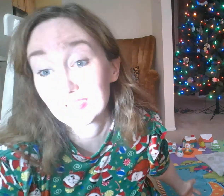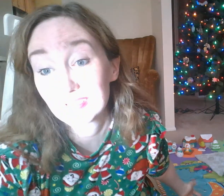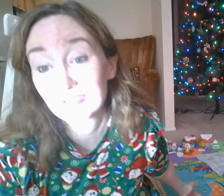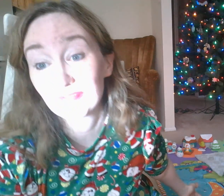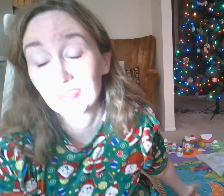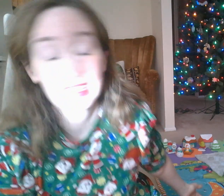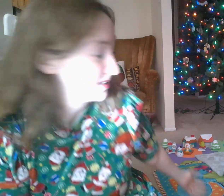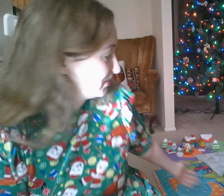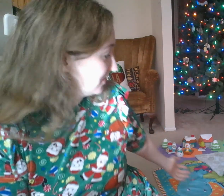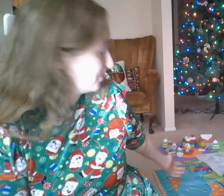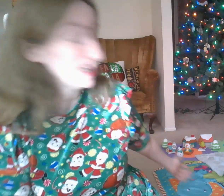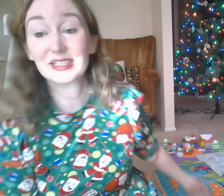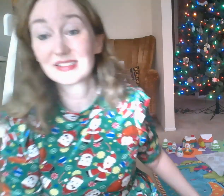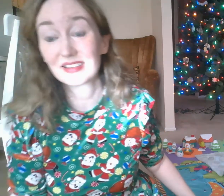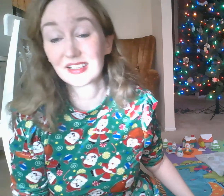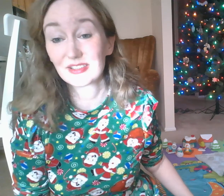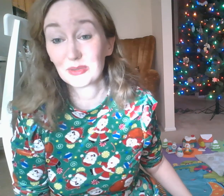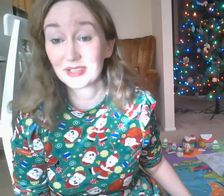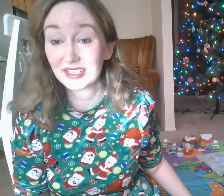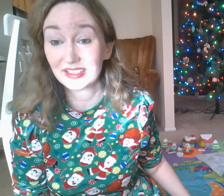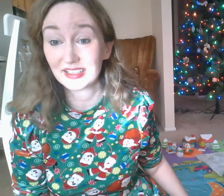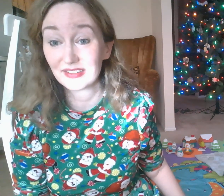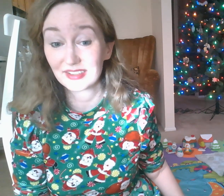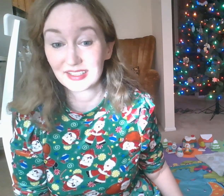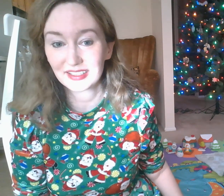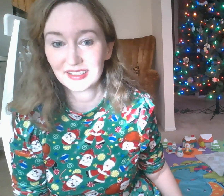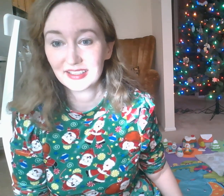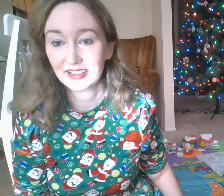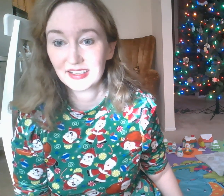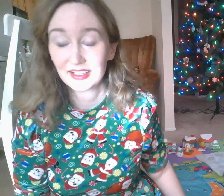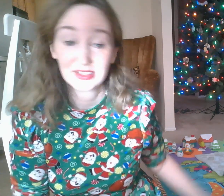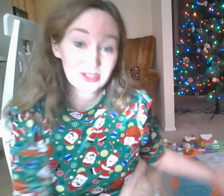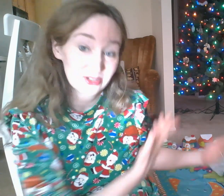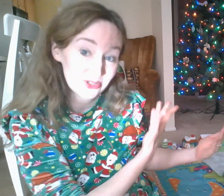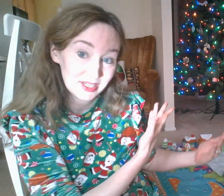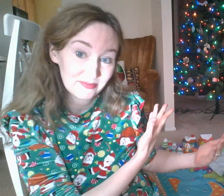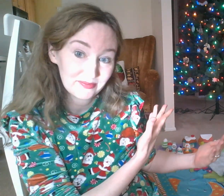village. It's made for babies. She can chew on it and everything. There's our tree.